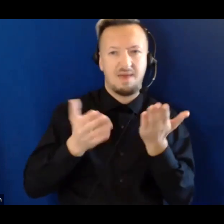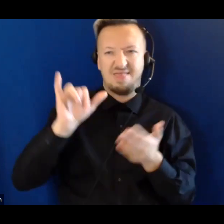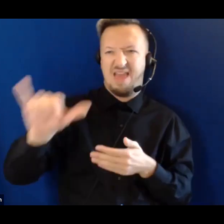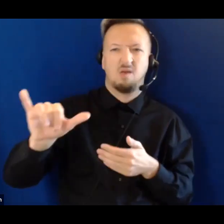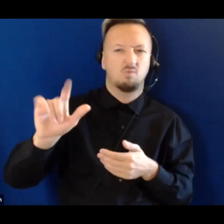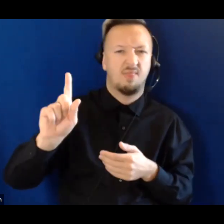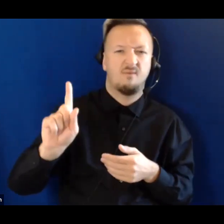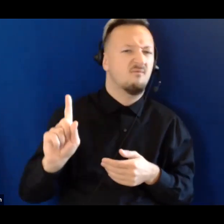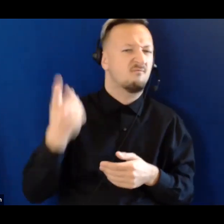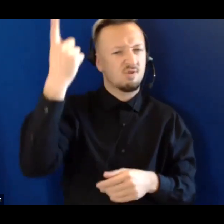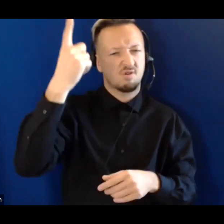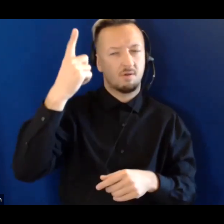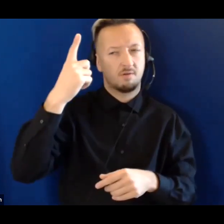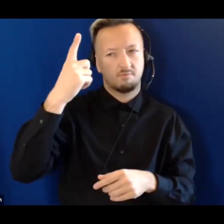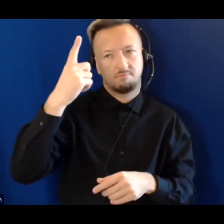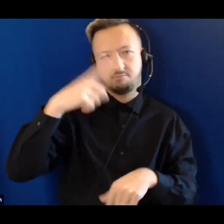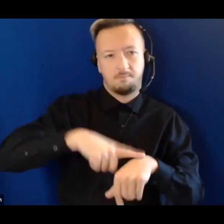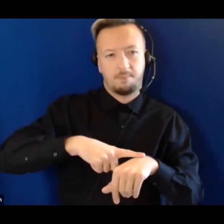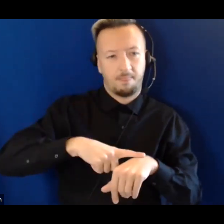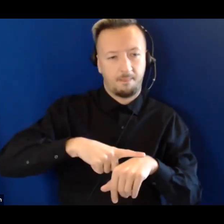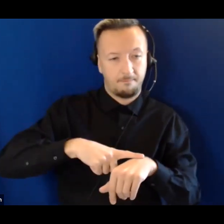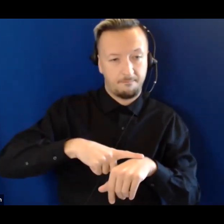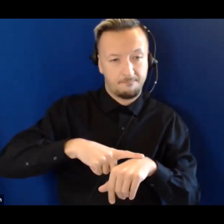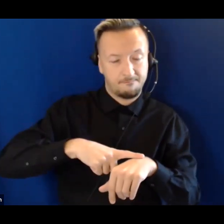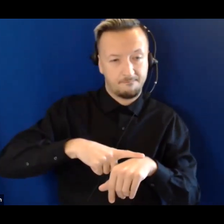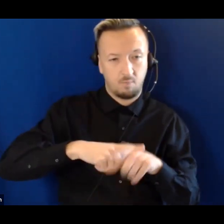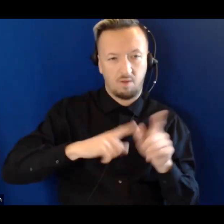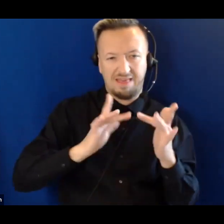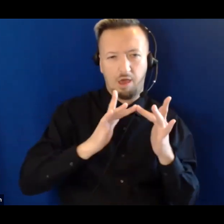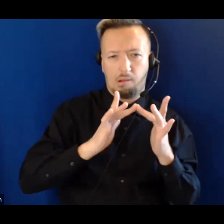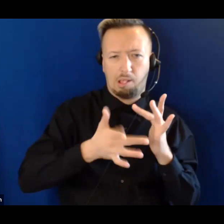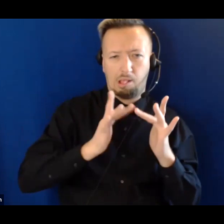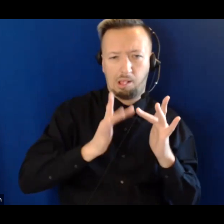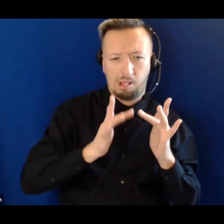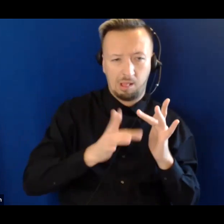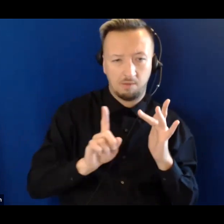of 3 like times that I've ever